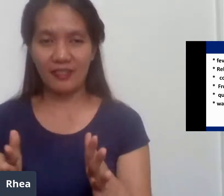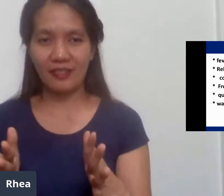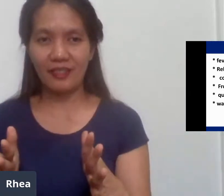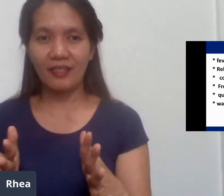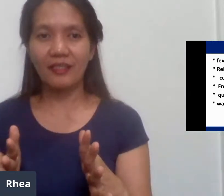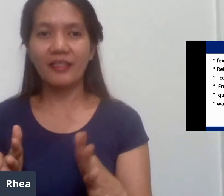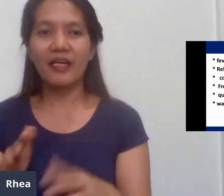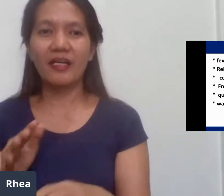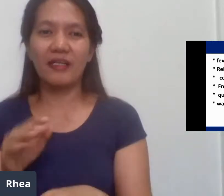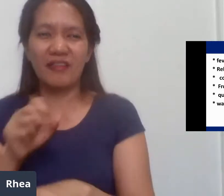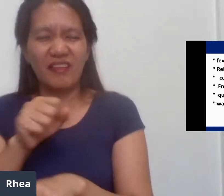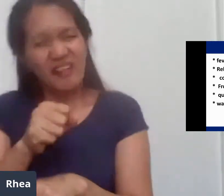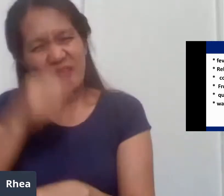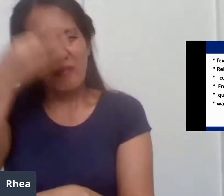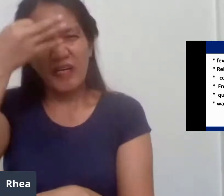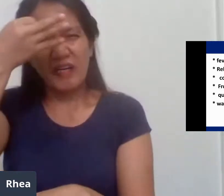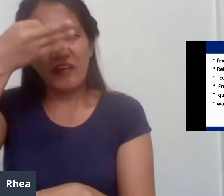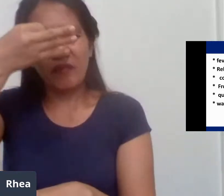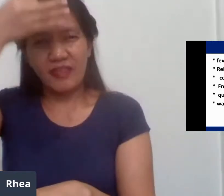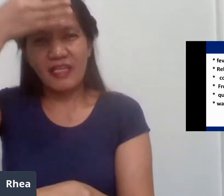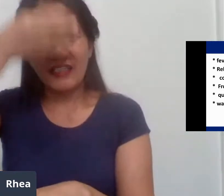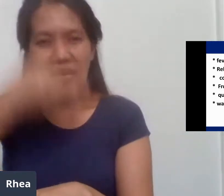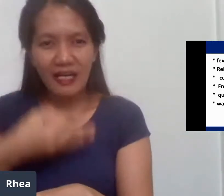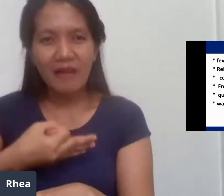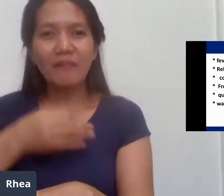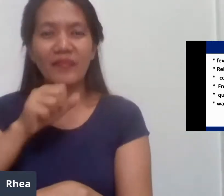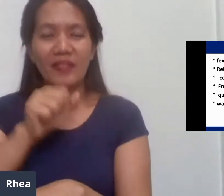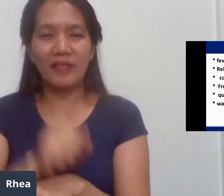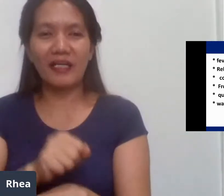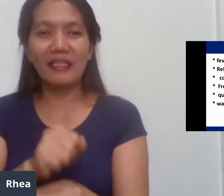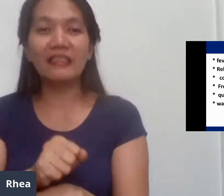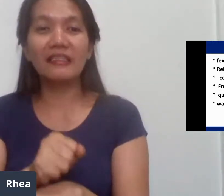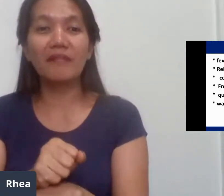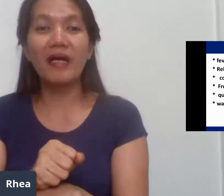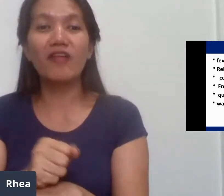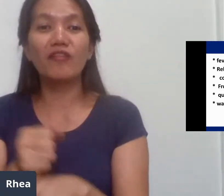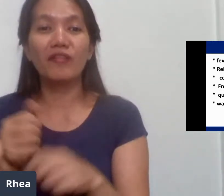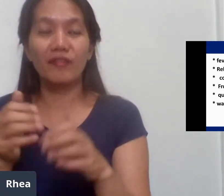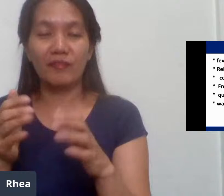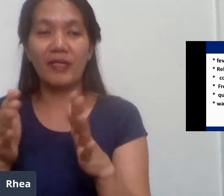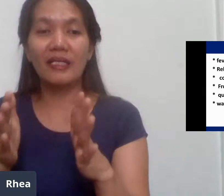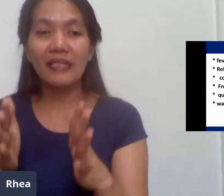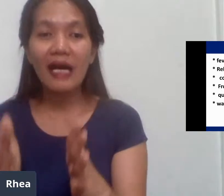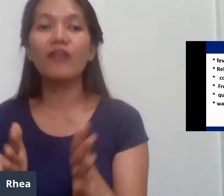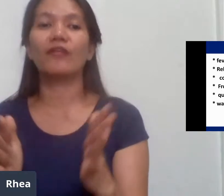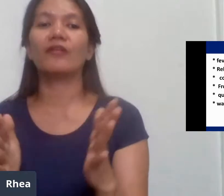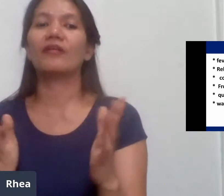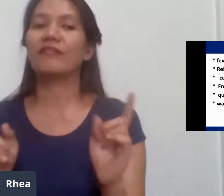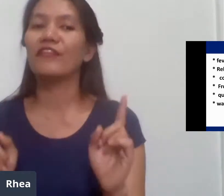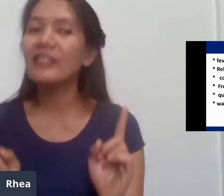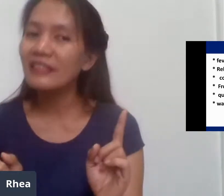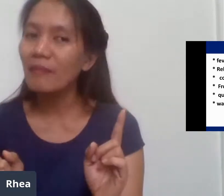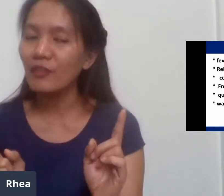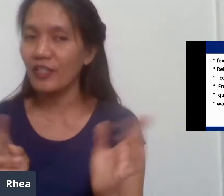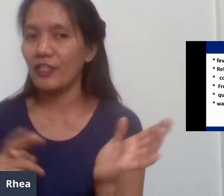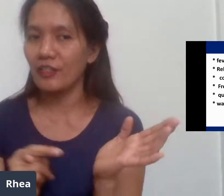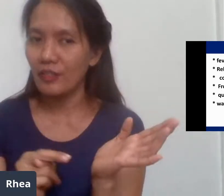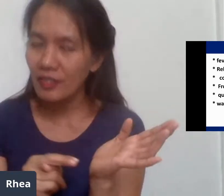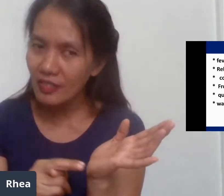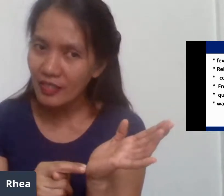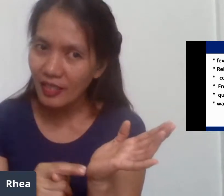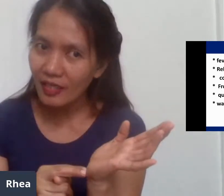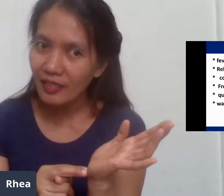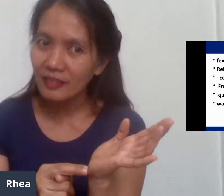Frontliners. There are mga nasa harap na mga nagtatrabahong mga tao. For example, they